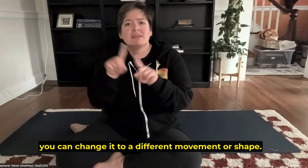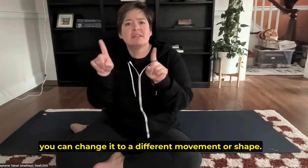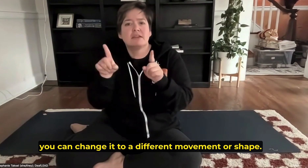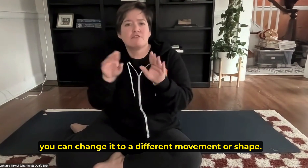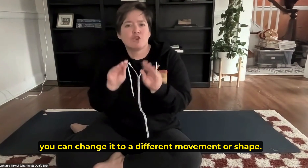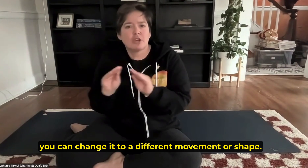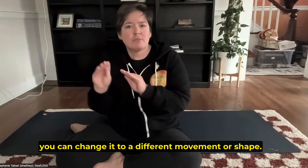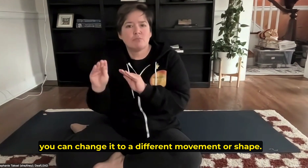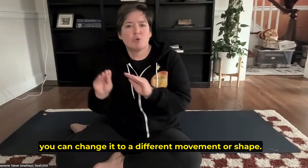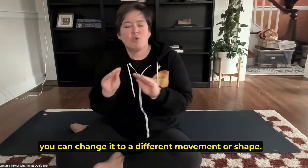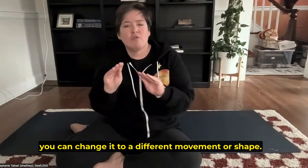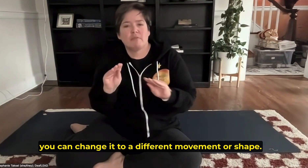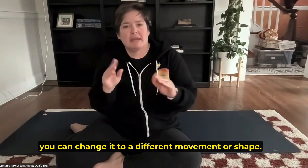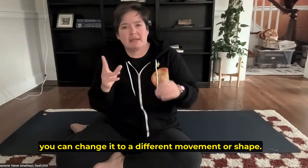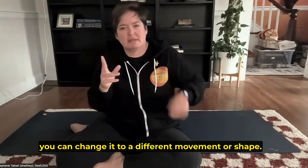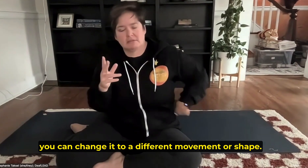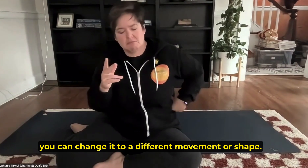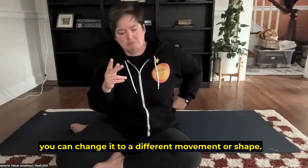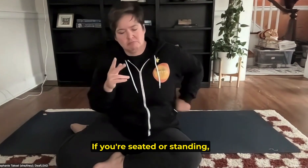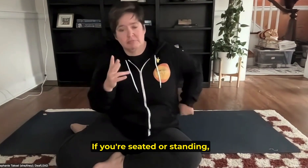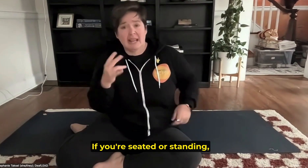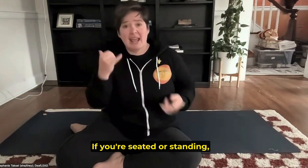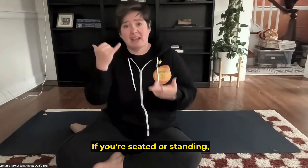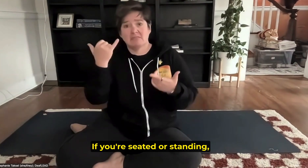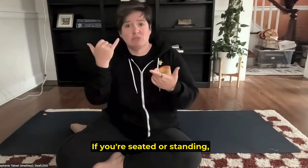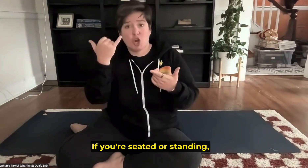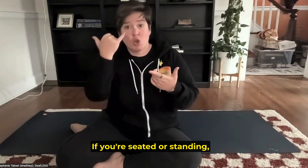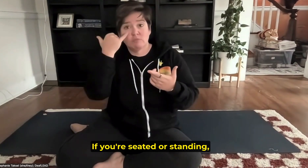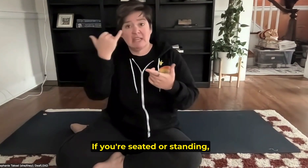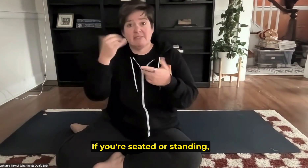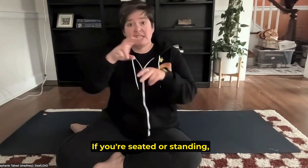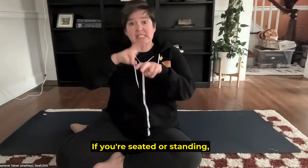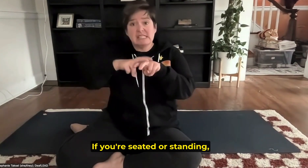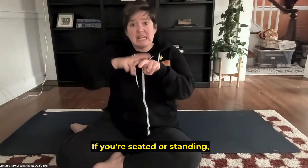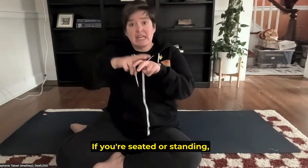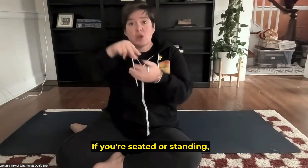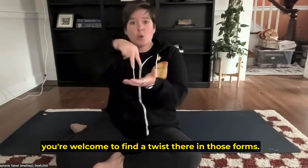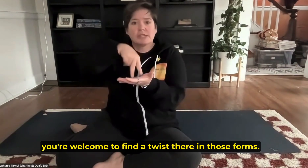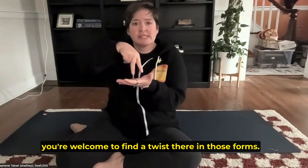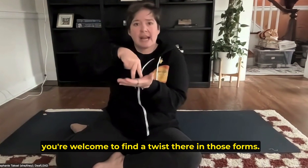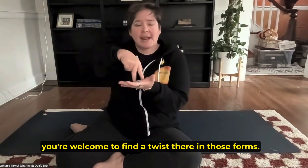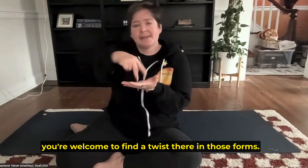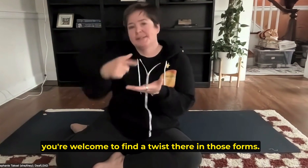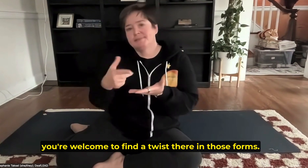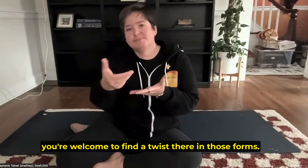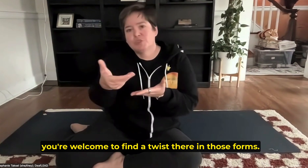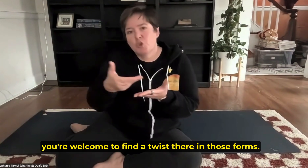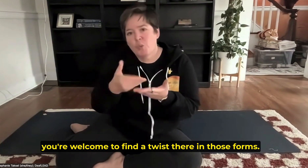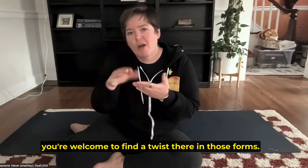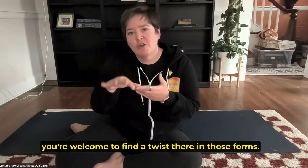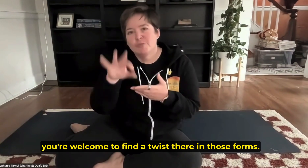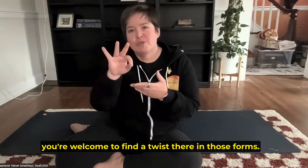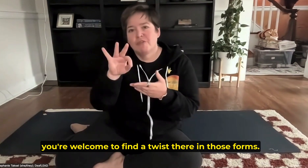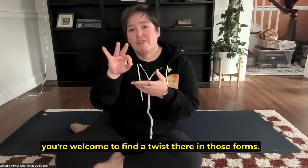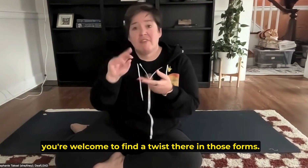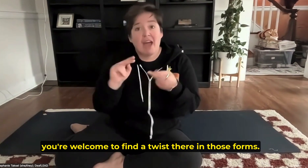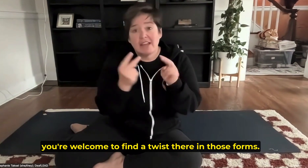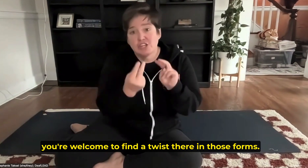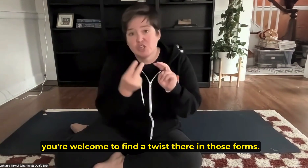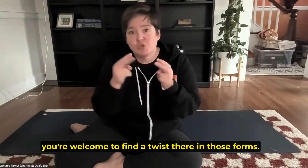different movement or shape. If you're seated or standing, you're welcome to find a twist